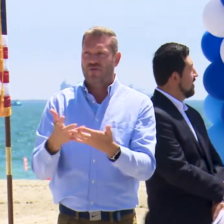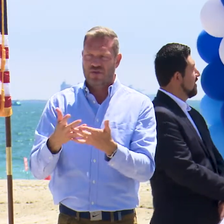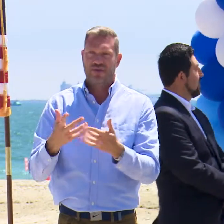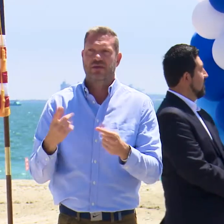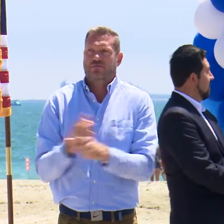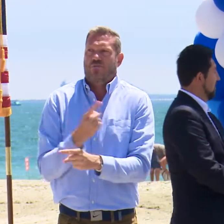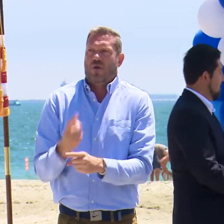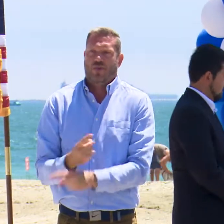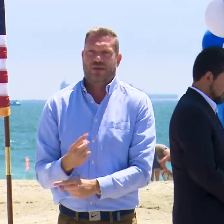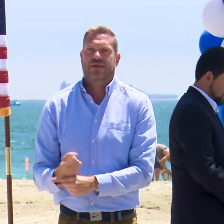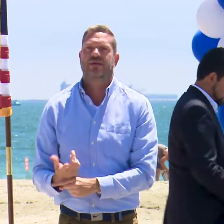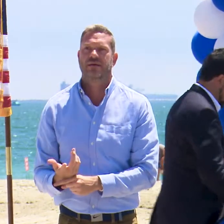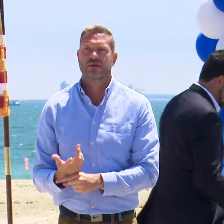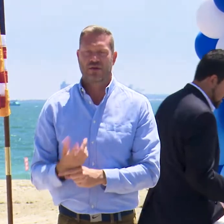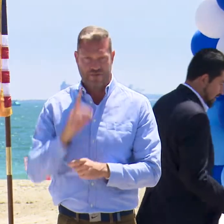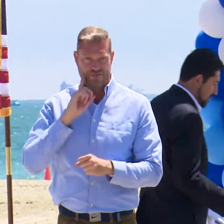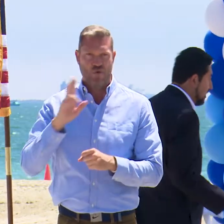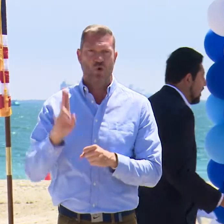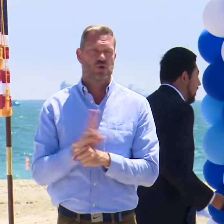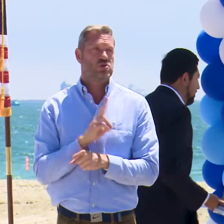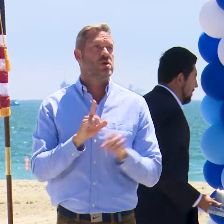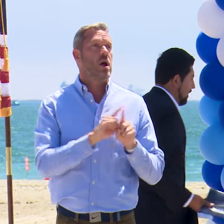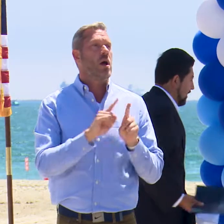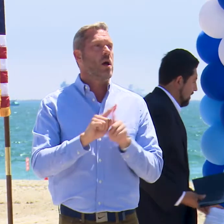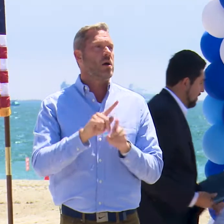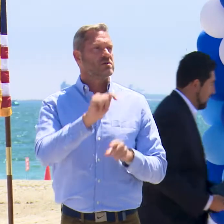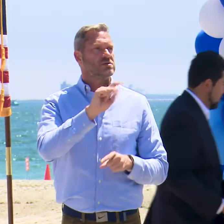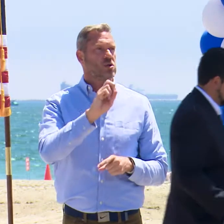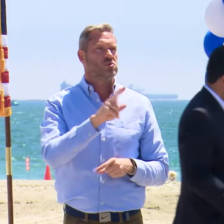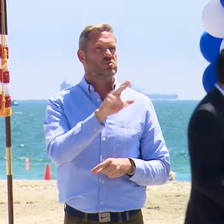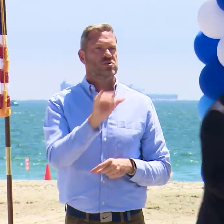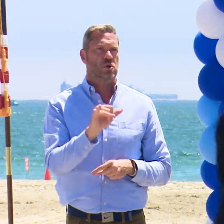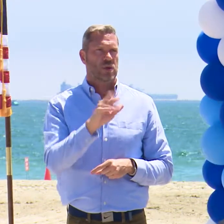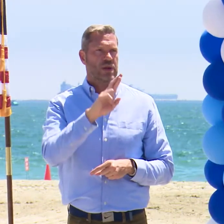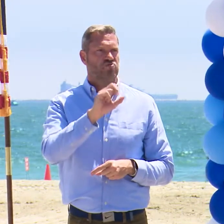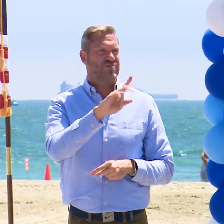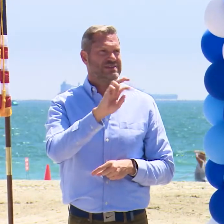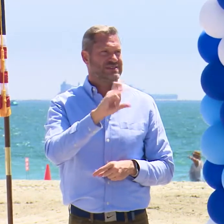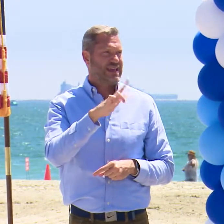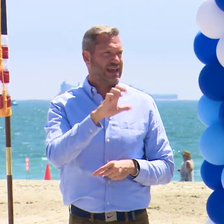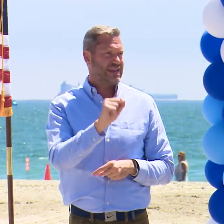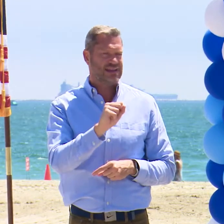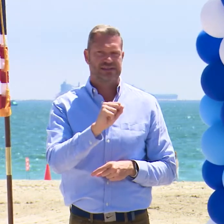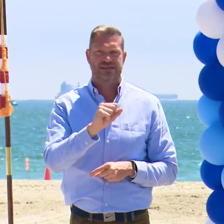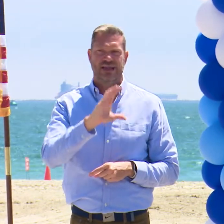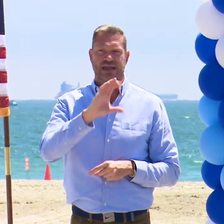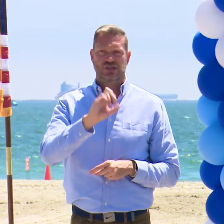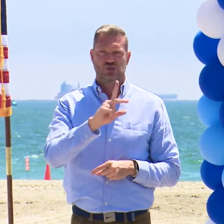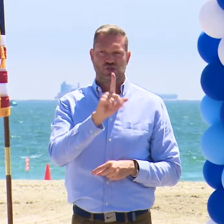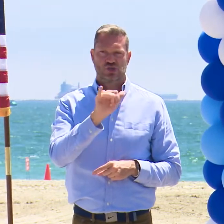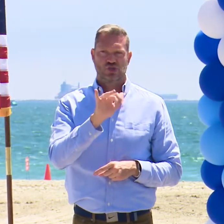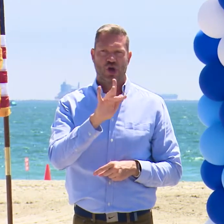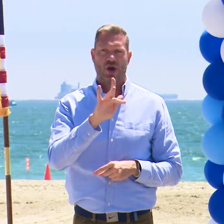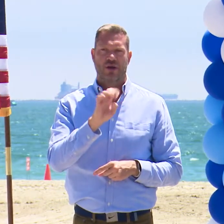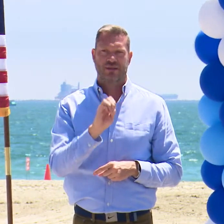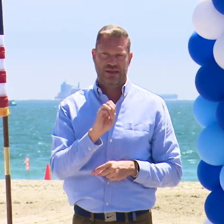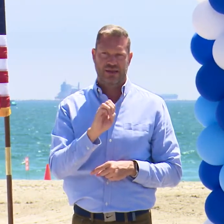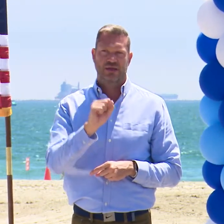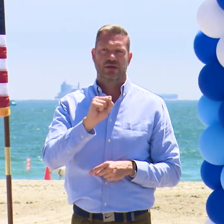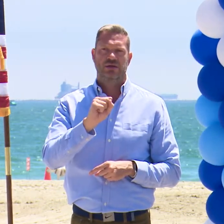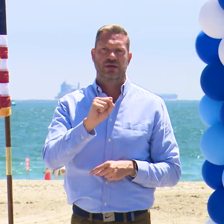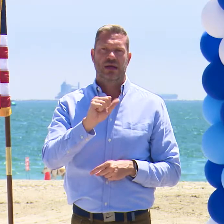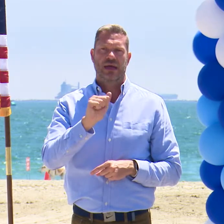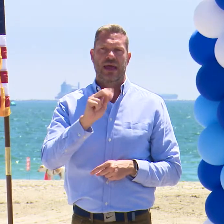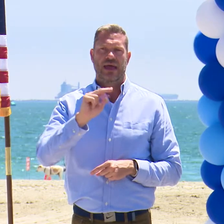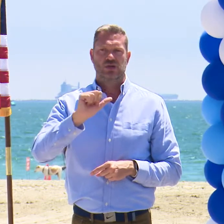use. We'd also like to thank Tony Resendez and Charlene Ansuka from Public Works for getting all the coastal and